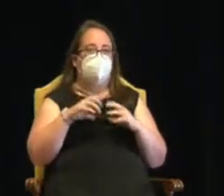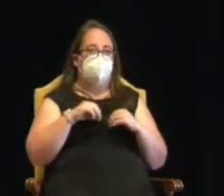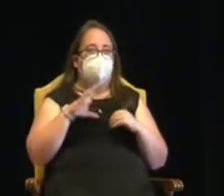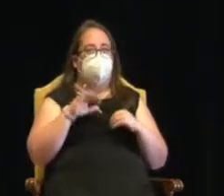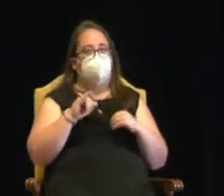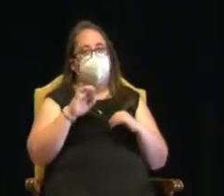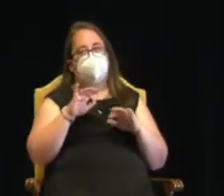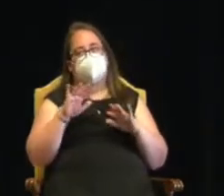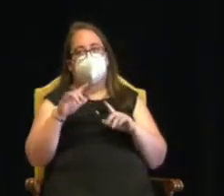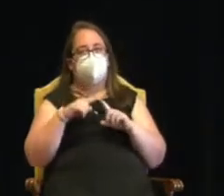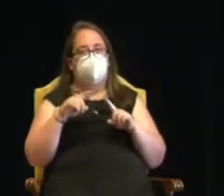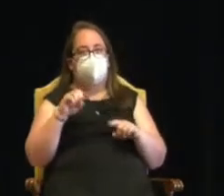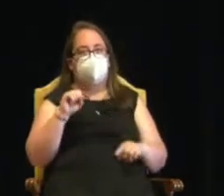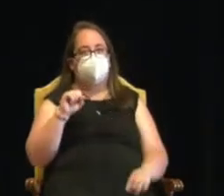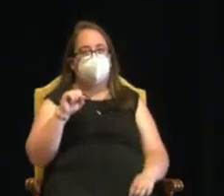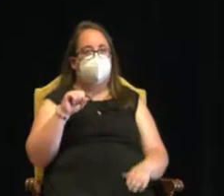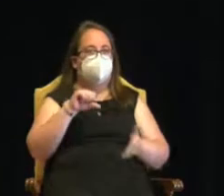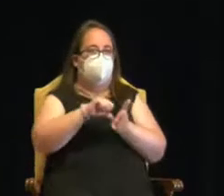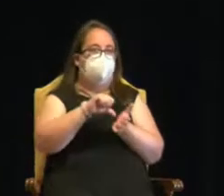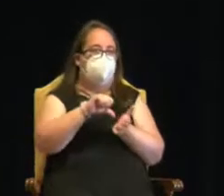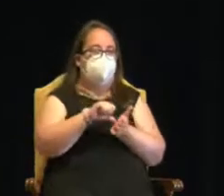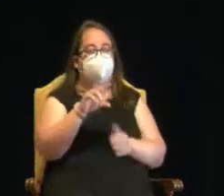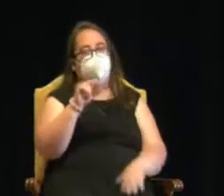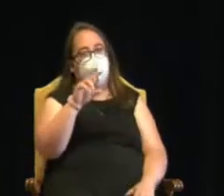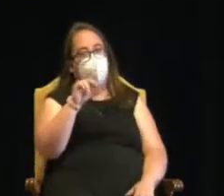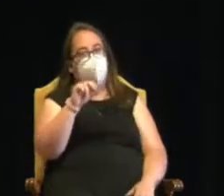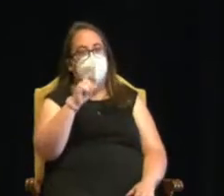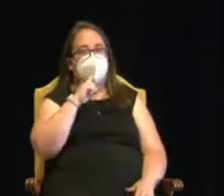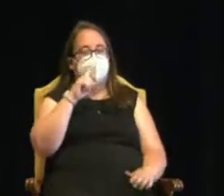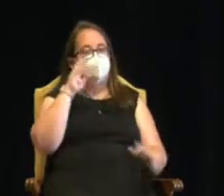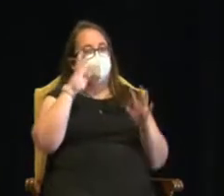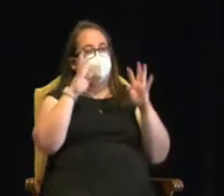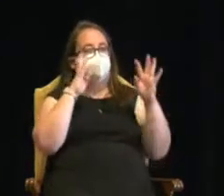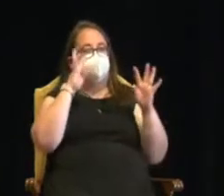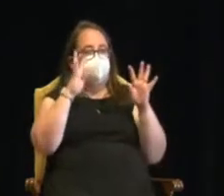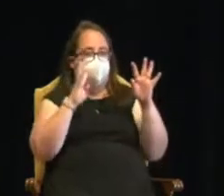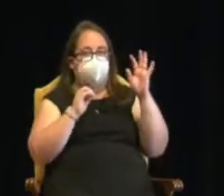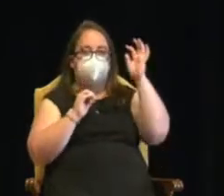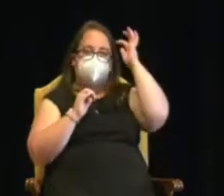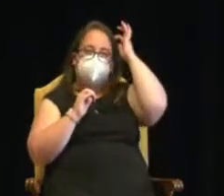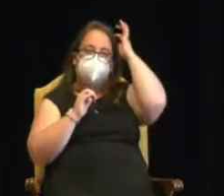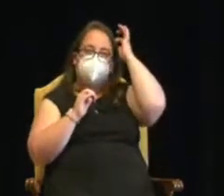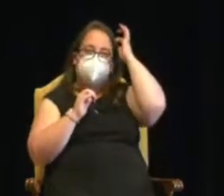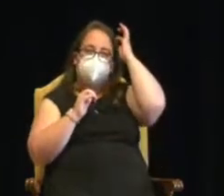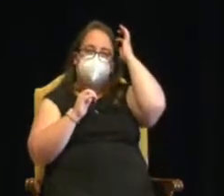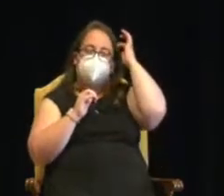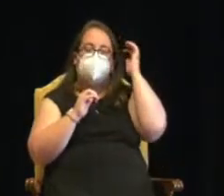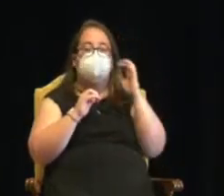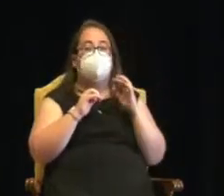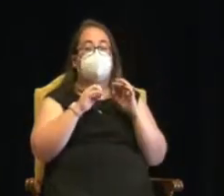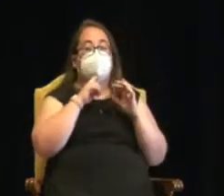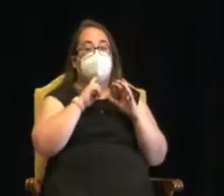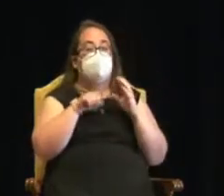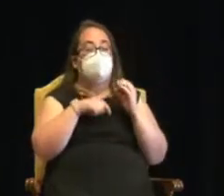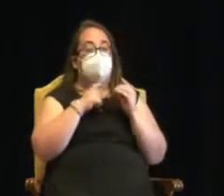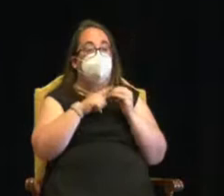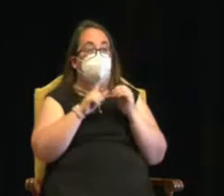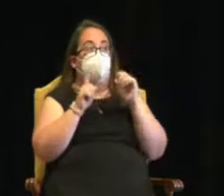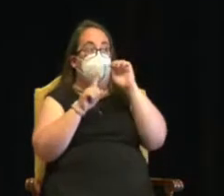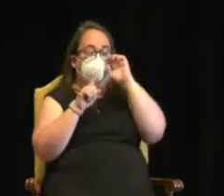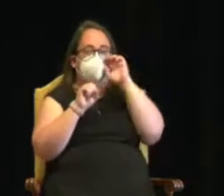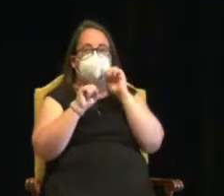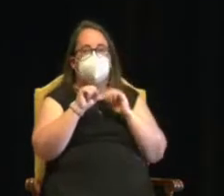someone from Saudi Arabia? I'm like, no, it's not. It's like a work of imagination. Is it about more or less where Silo Point is?